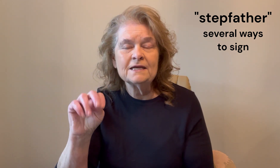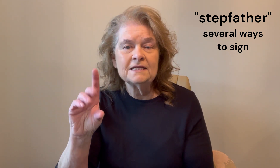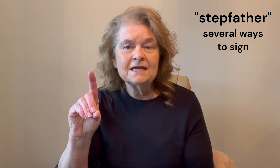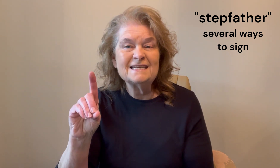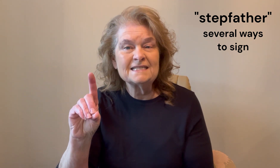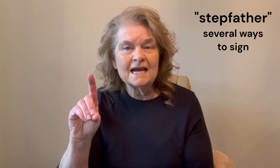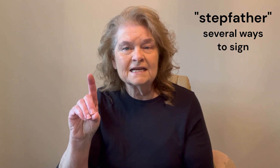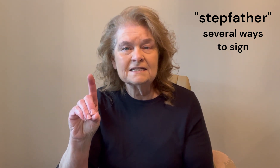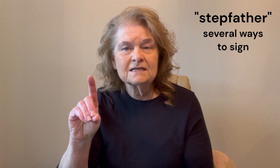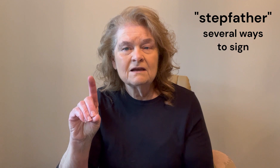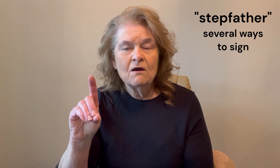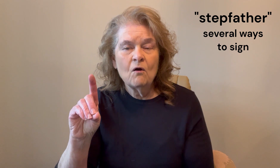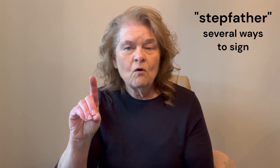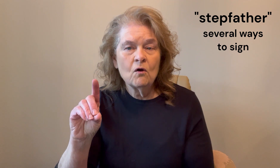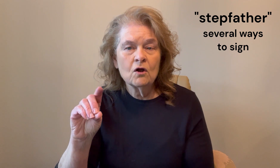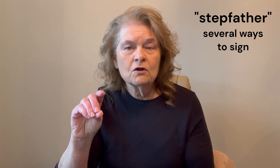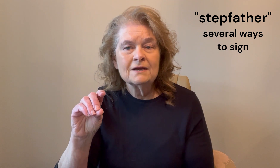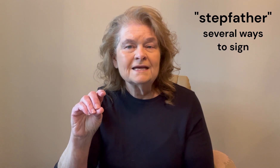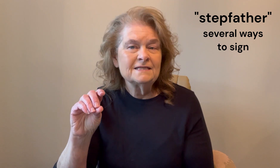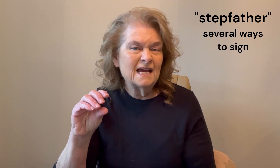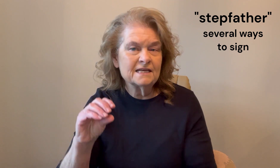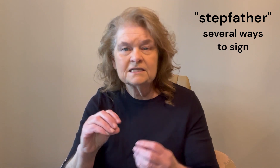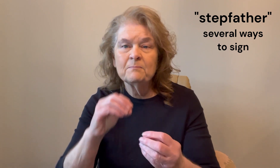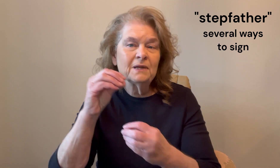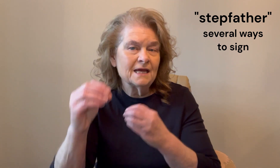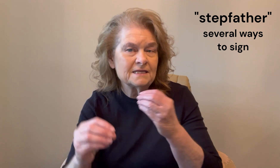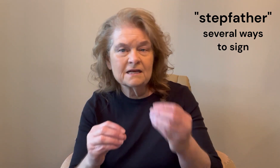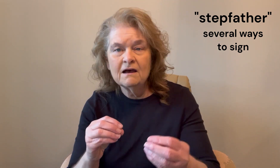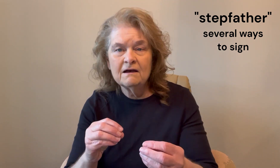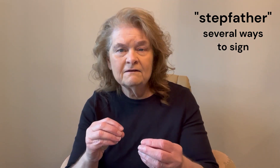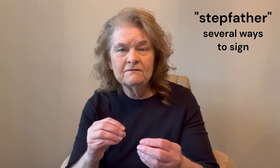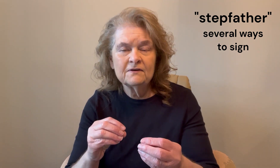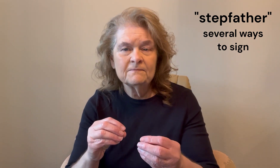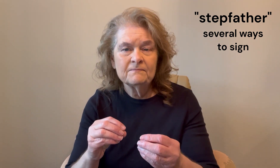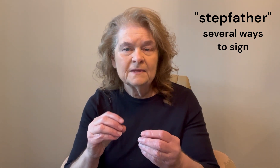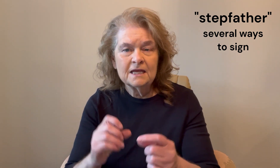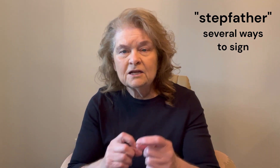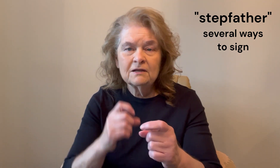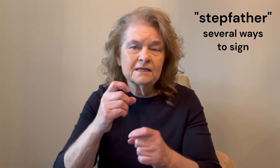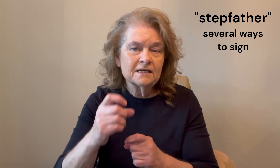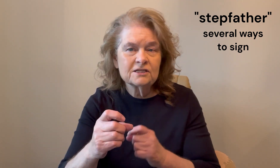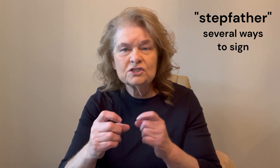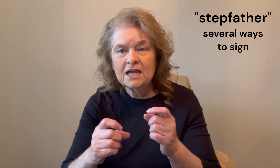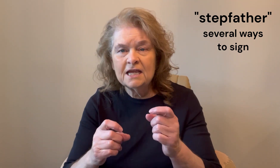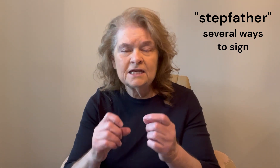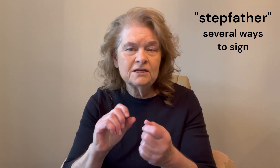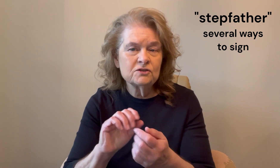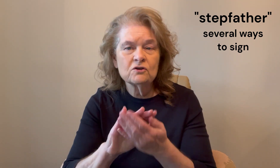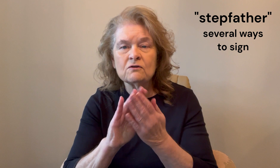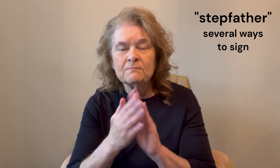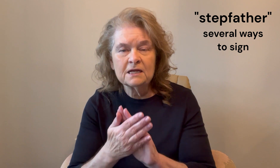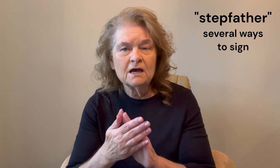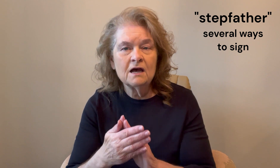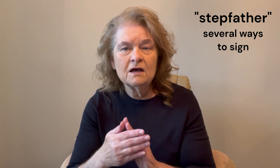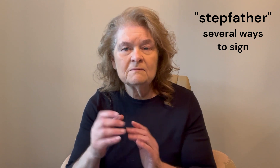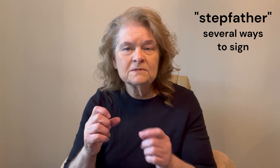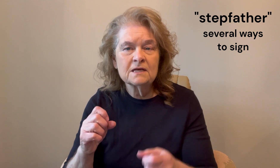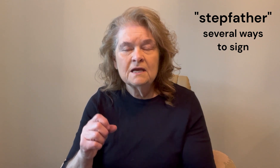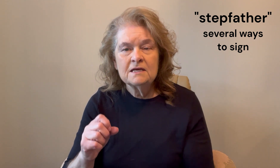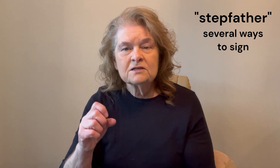S-E-C-O-N-D, second, or takes the place of, like the exchange or becomes. So this